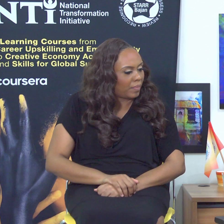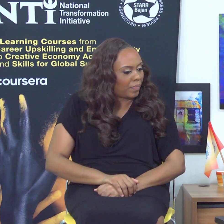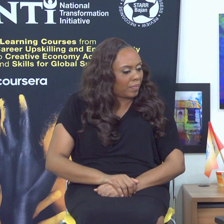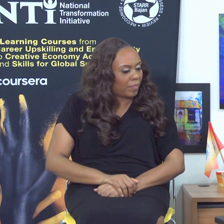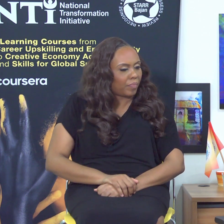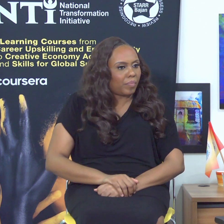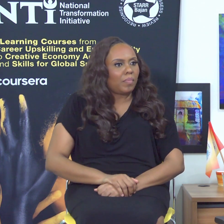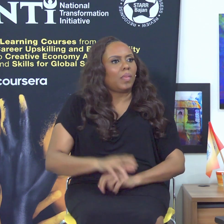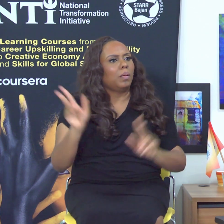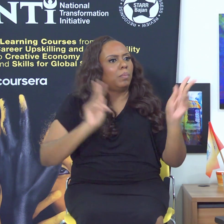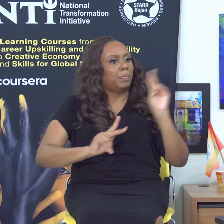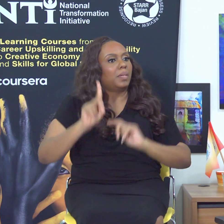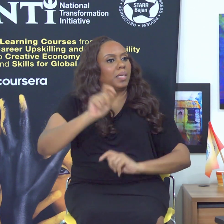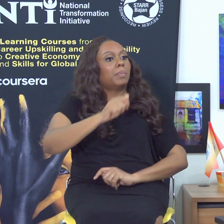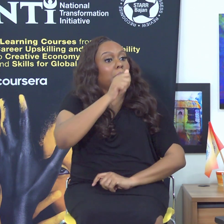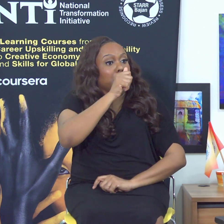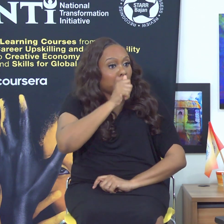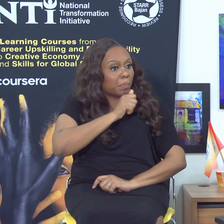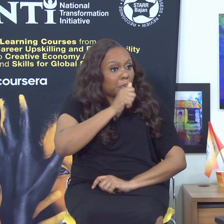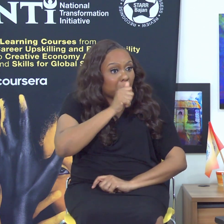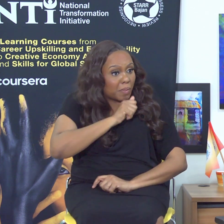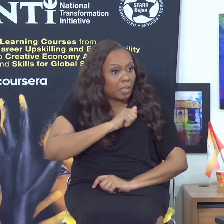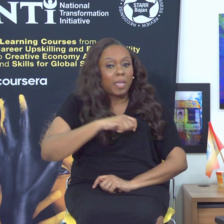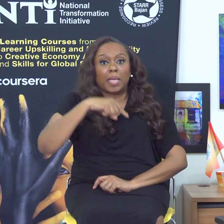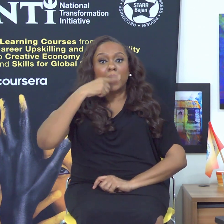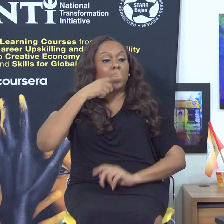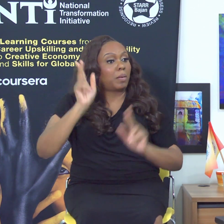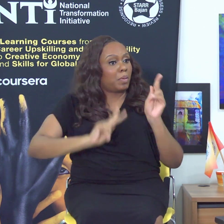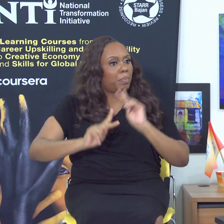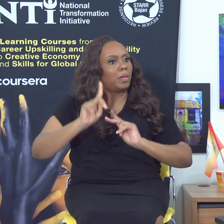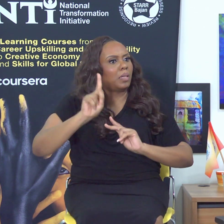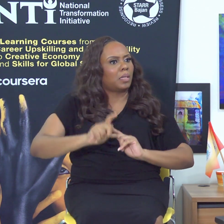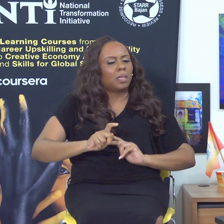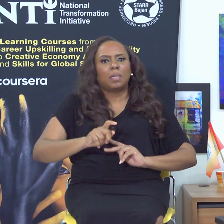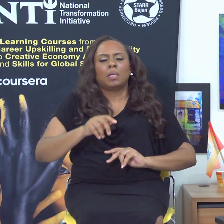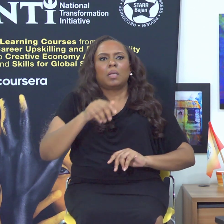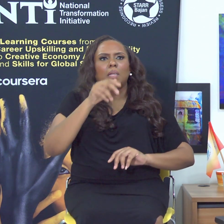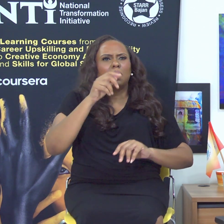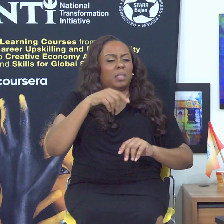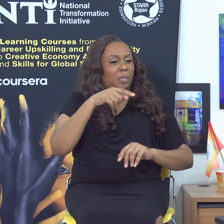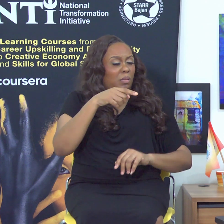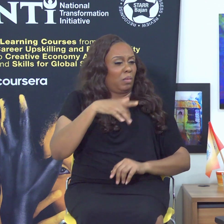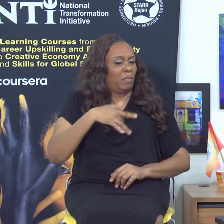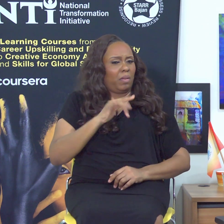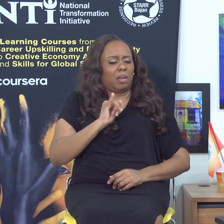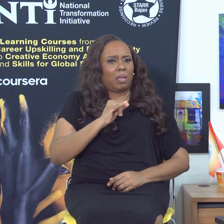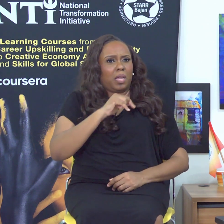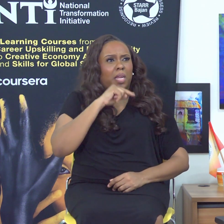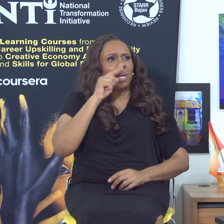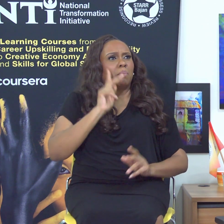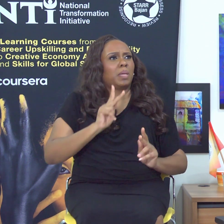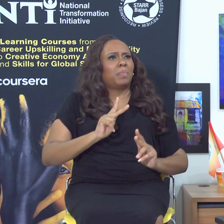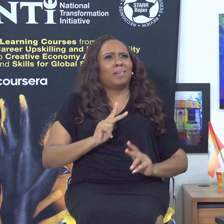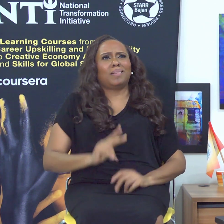it requires more patience? Do you find the hearing community impatient with deaf